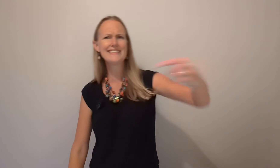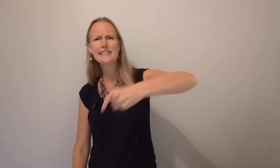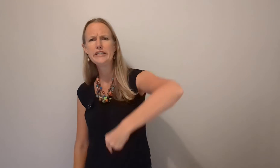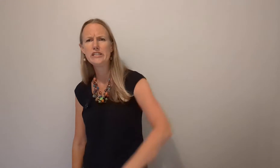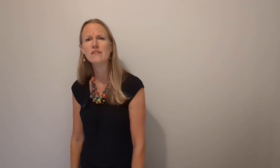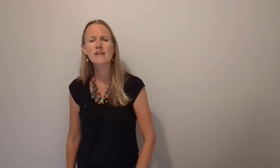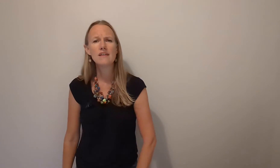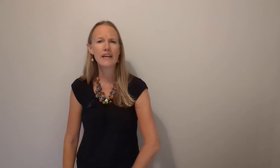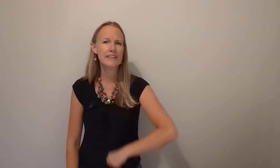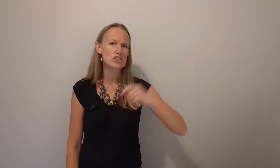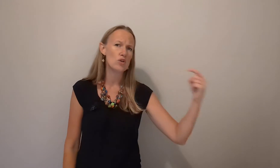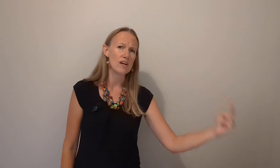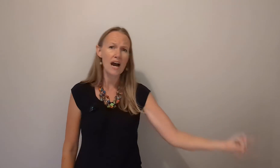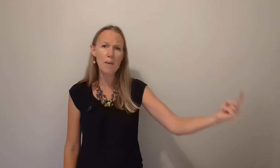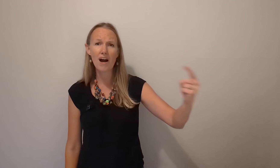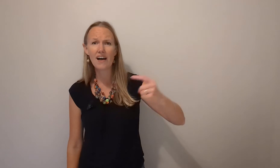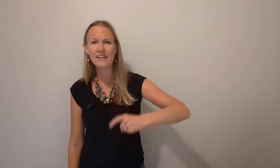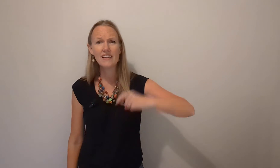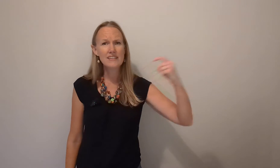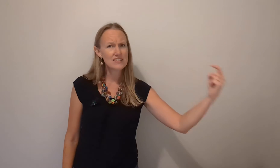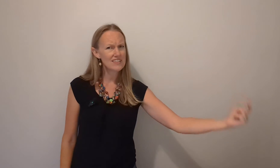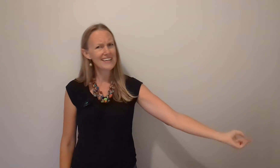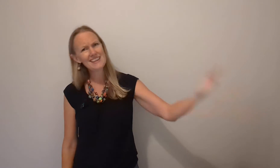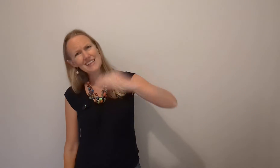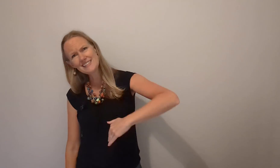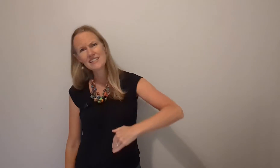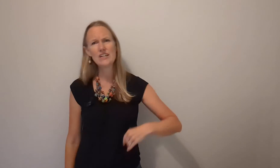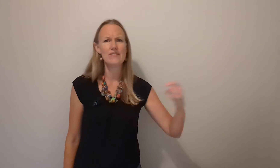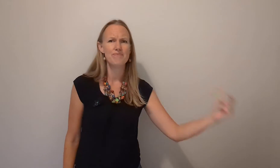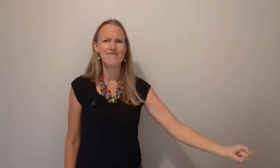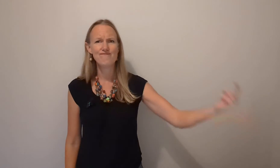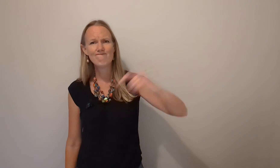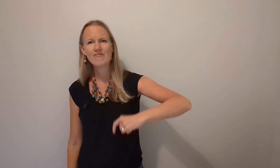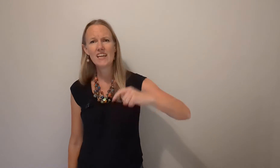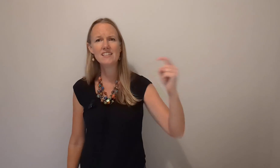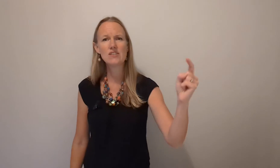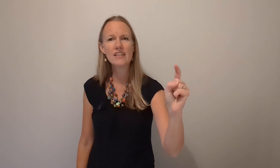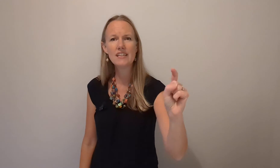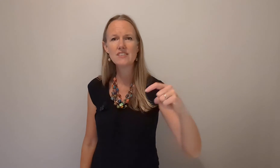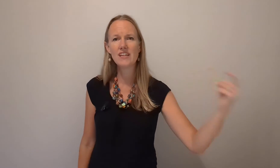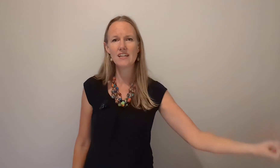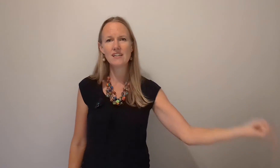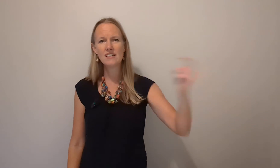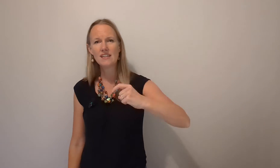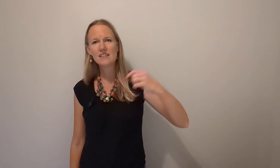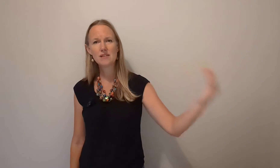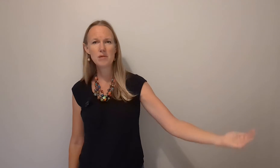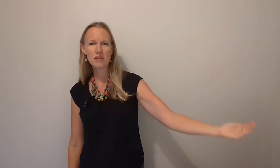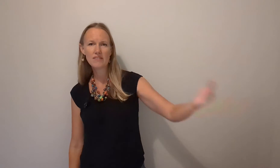let's go, okay? So come on. So you're like, let's go, okay? So index finger. Some people I've